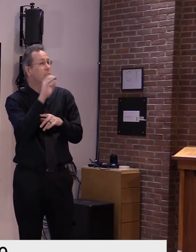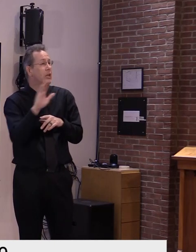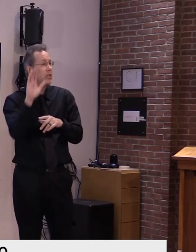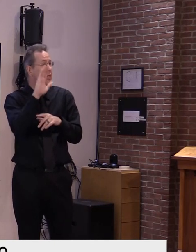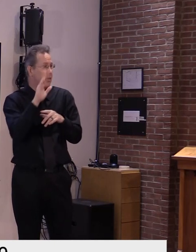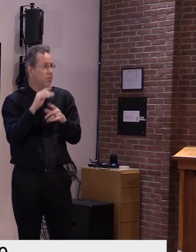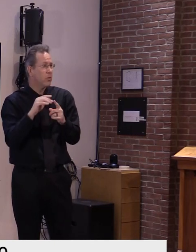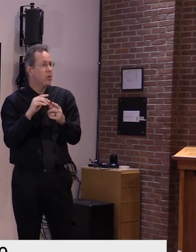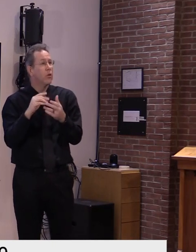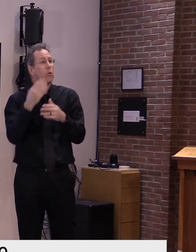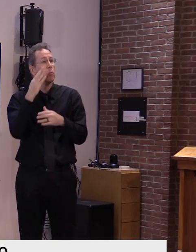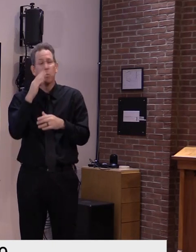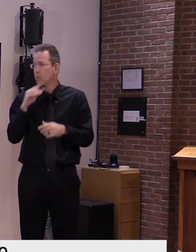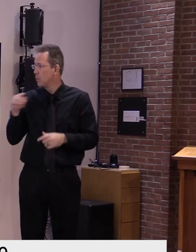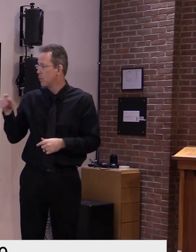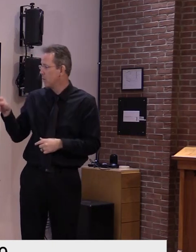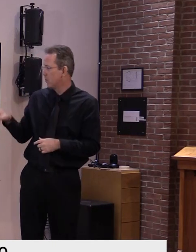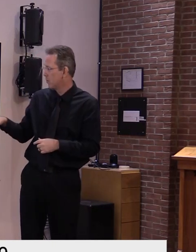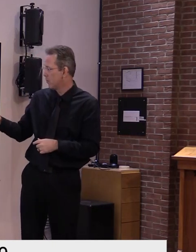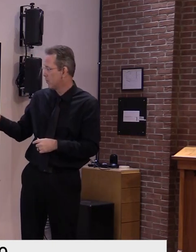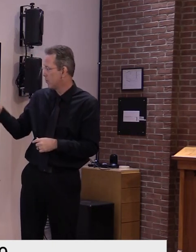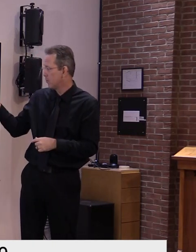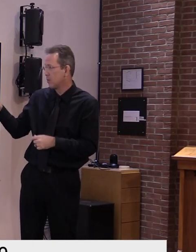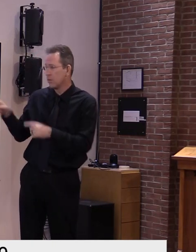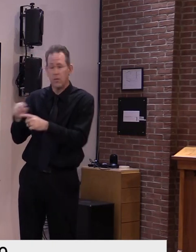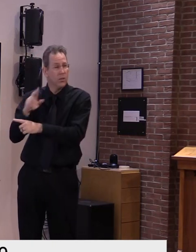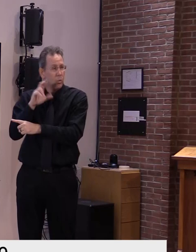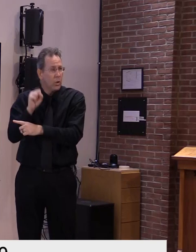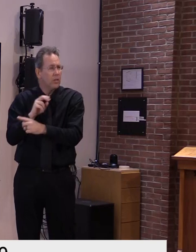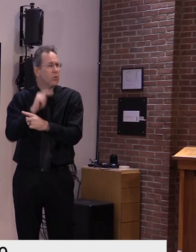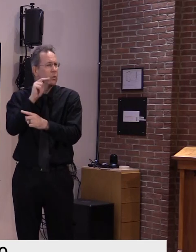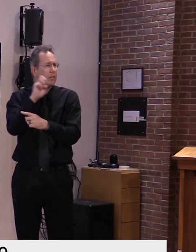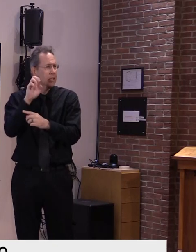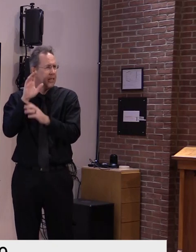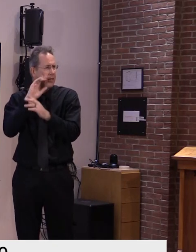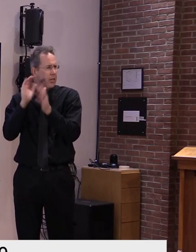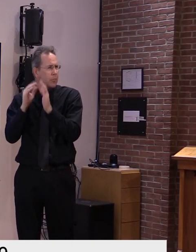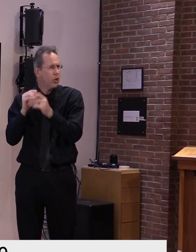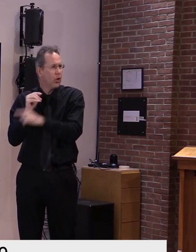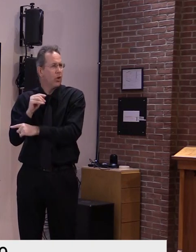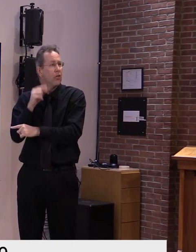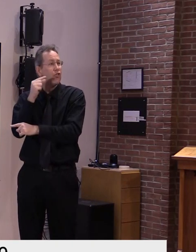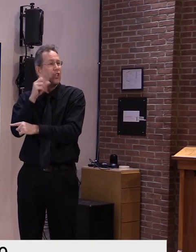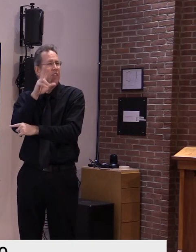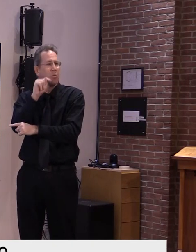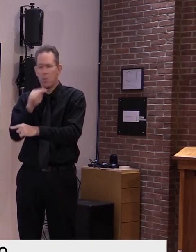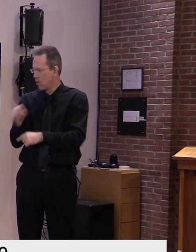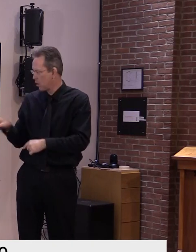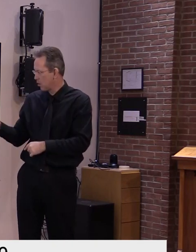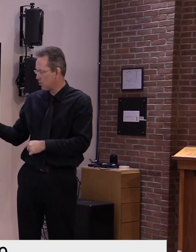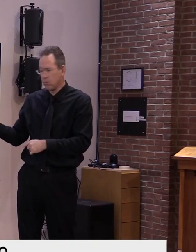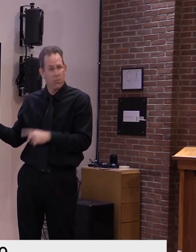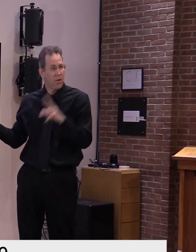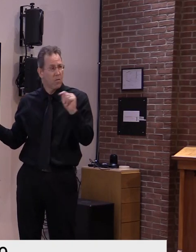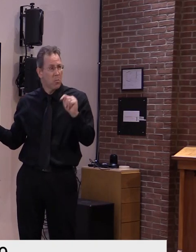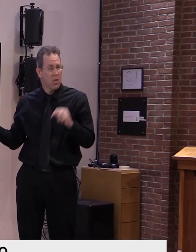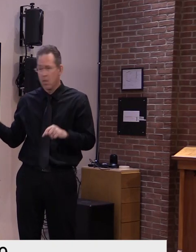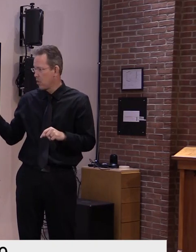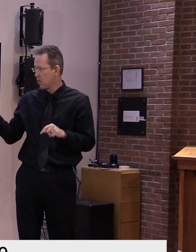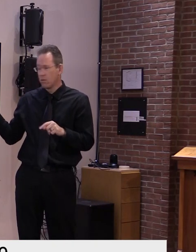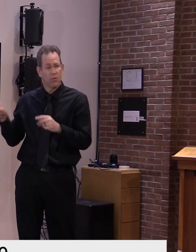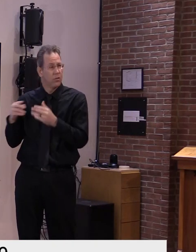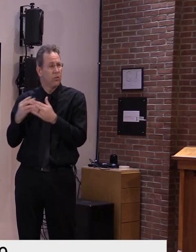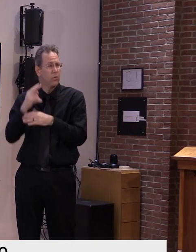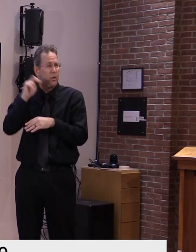past week. And while case growth is a cause for concern, the greater concern is the movement we've seen recently in